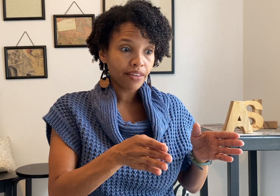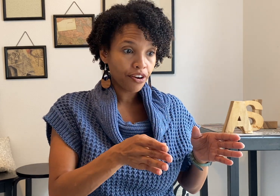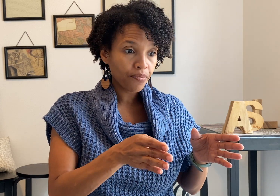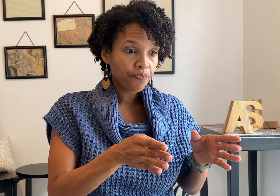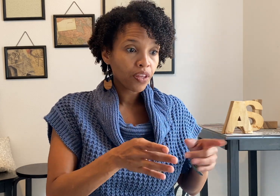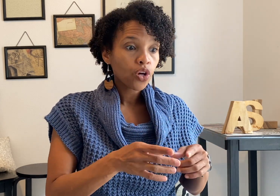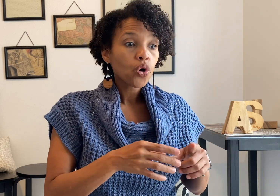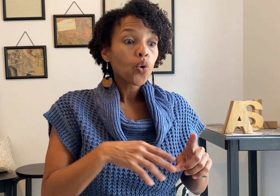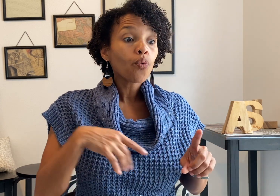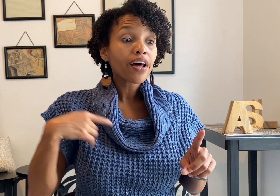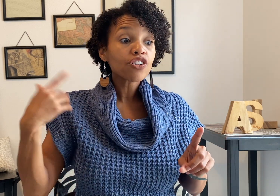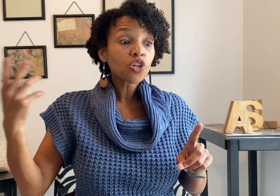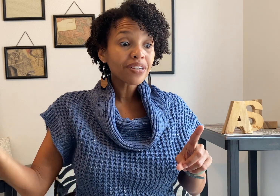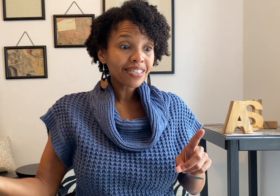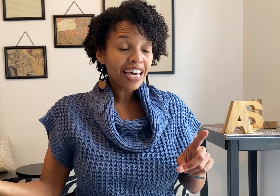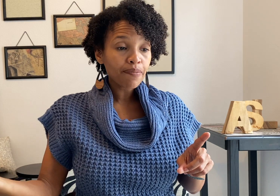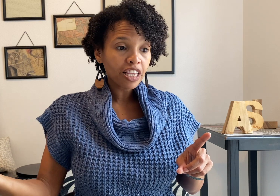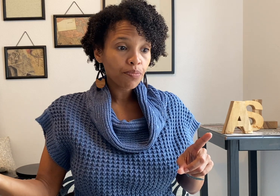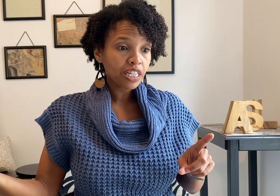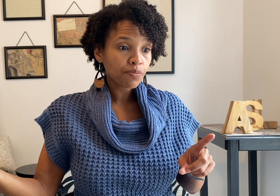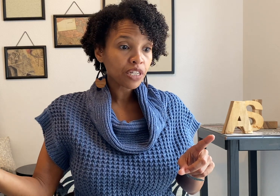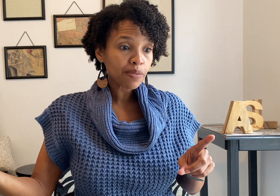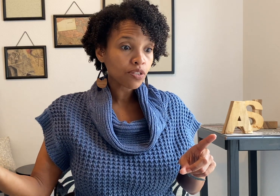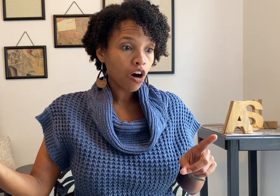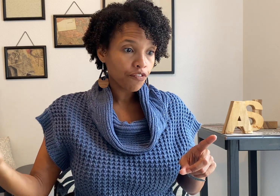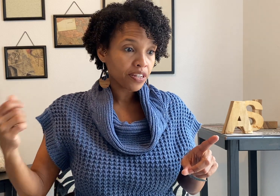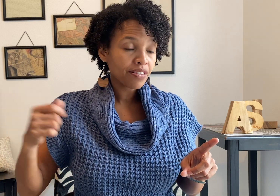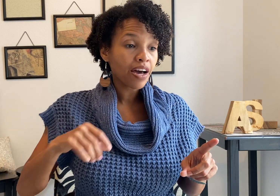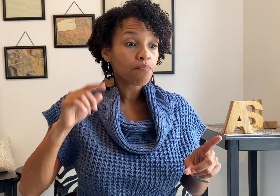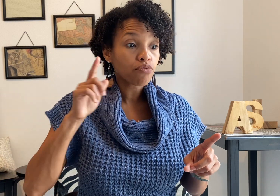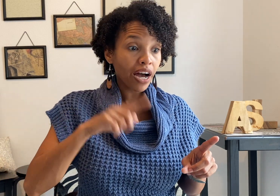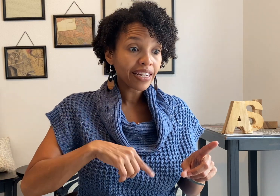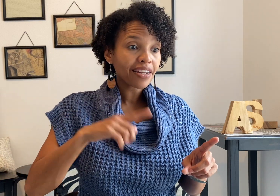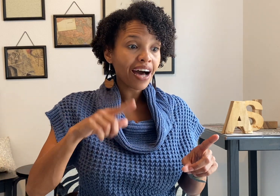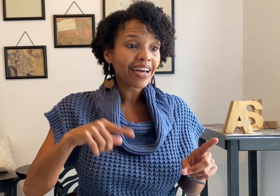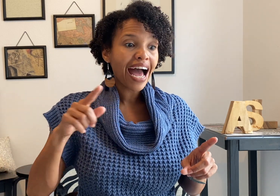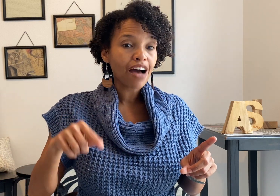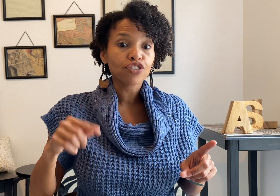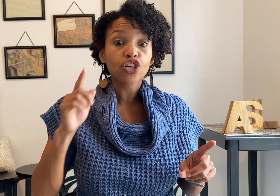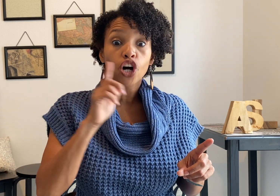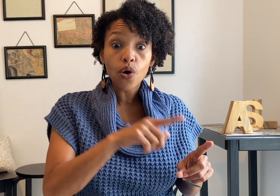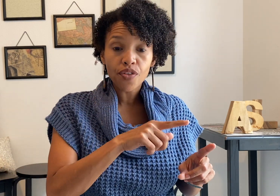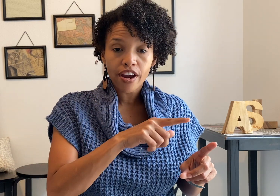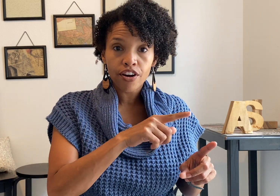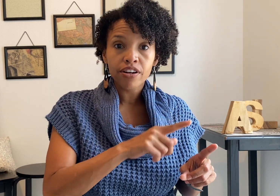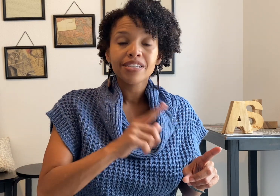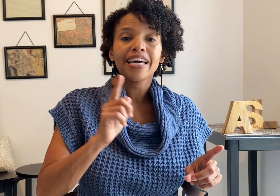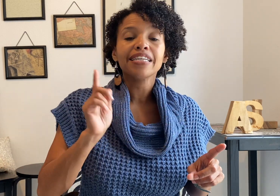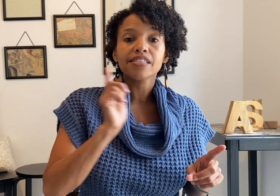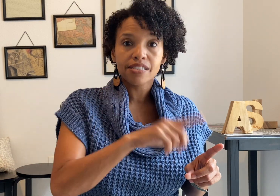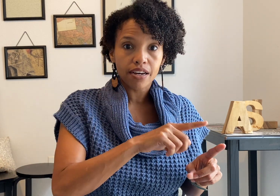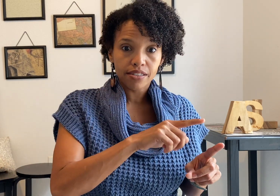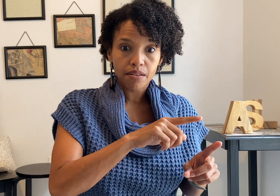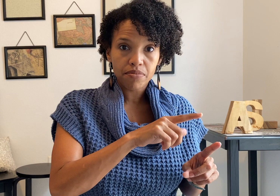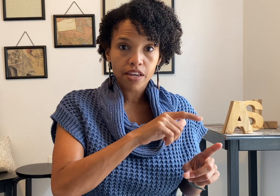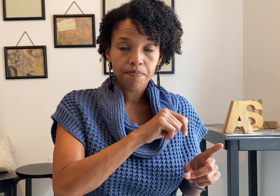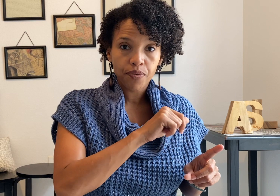there. What else are we saying about the principal's office? That Brian and I have to go there and discuss something,